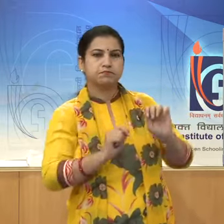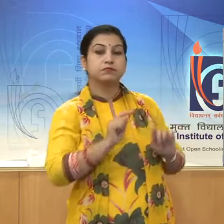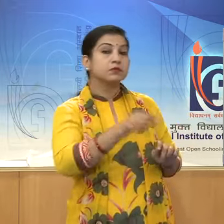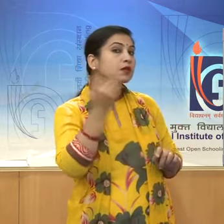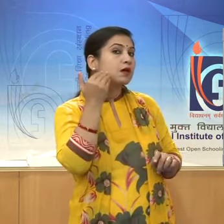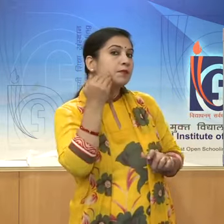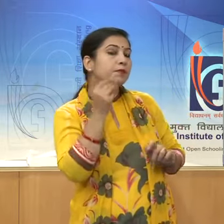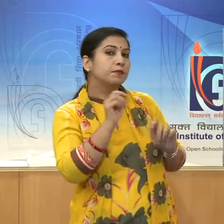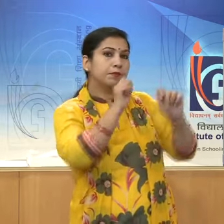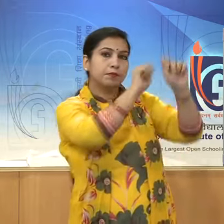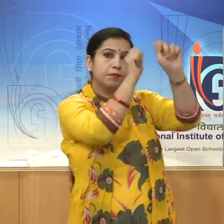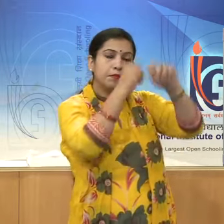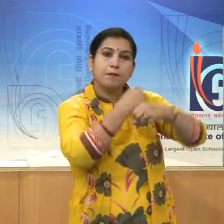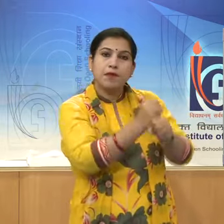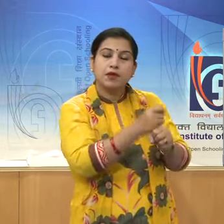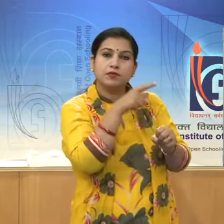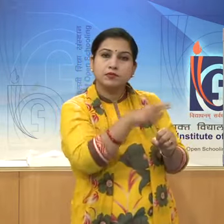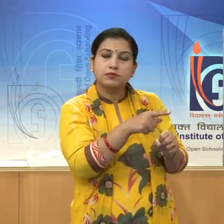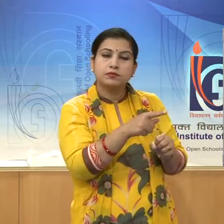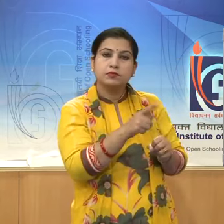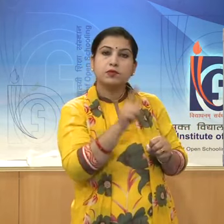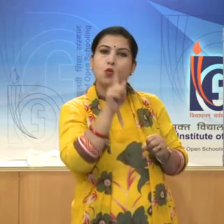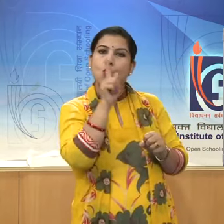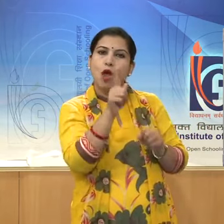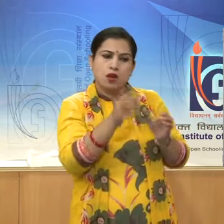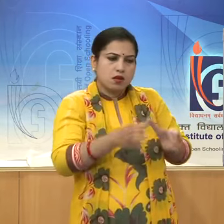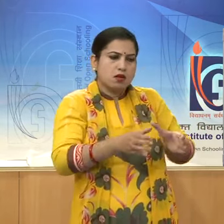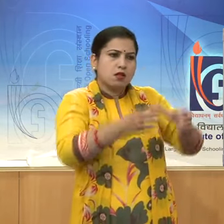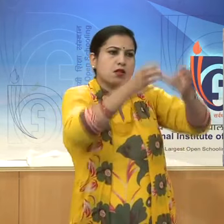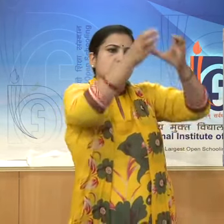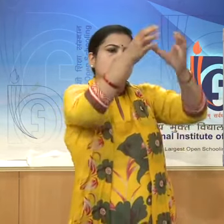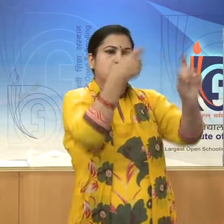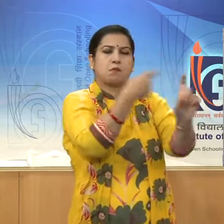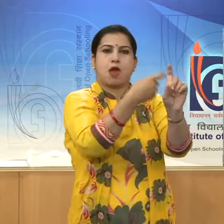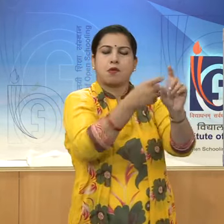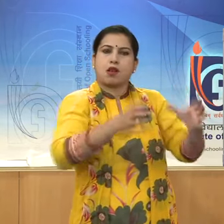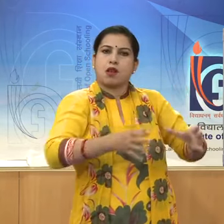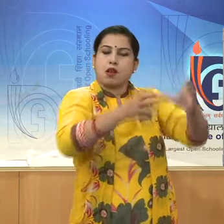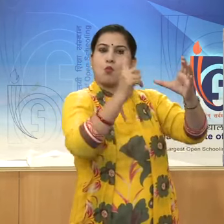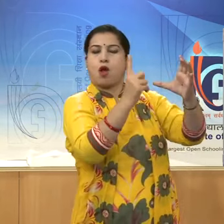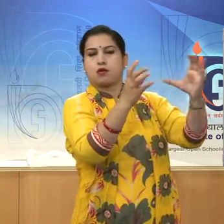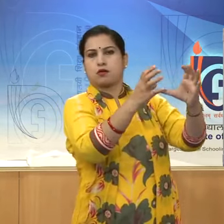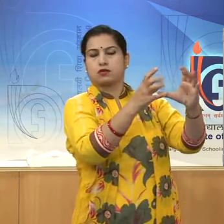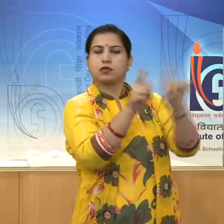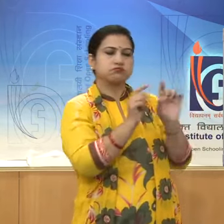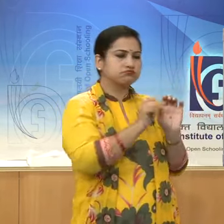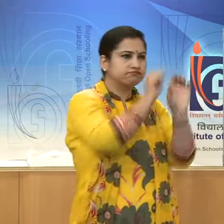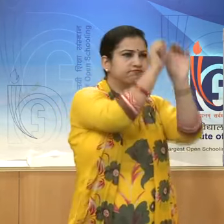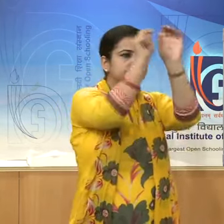It is created from a single slab of marble.